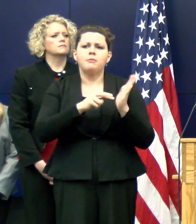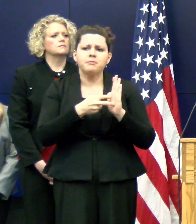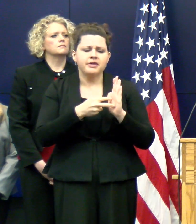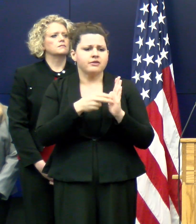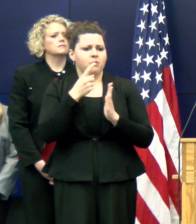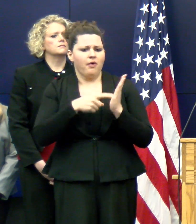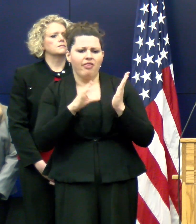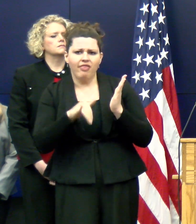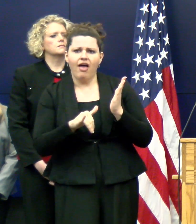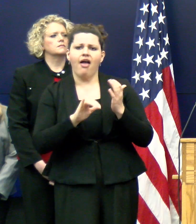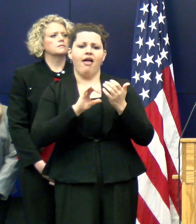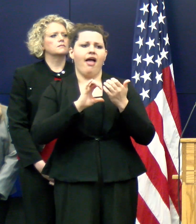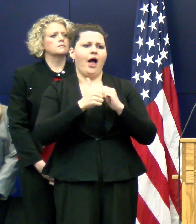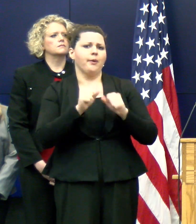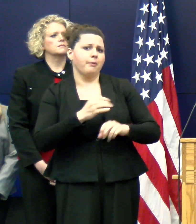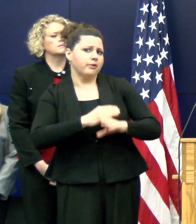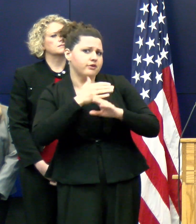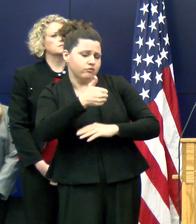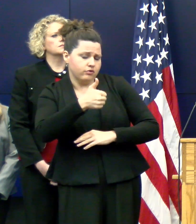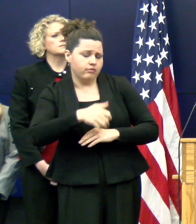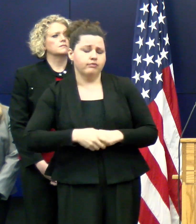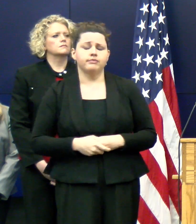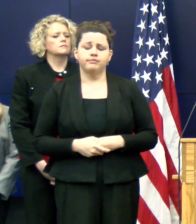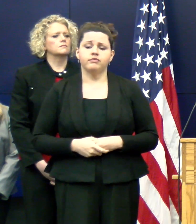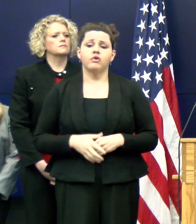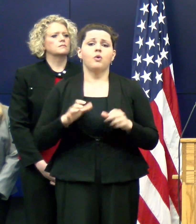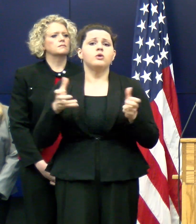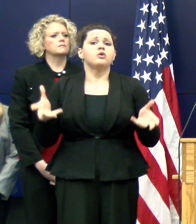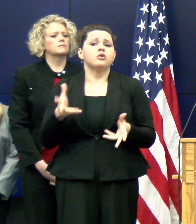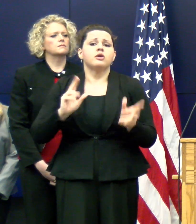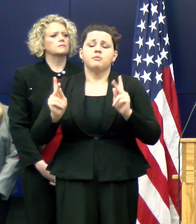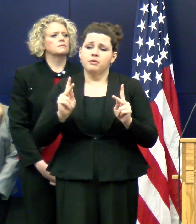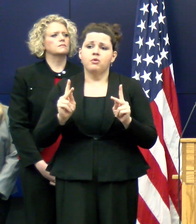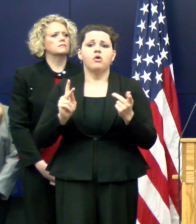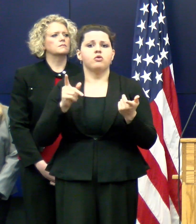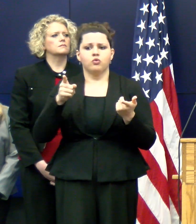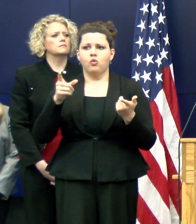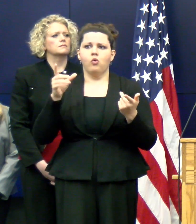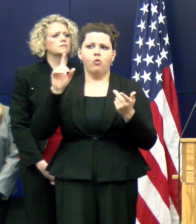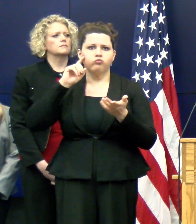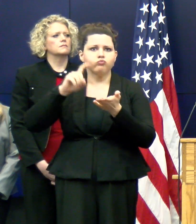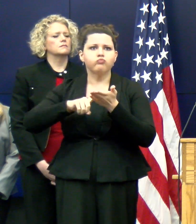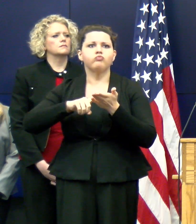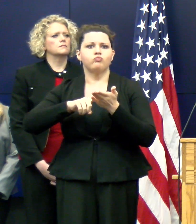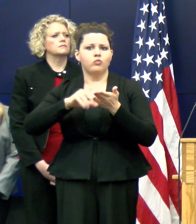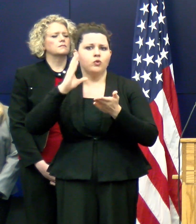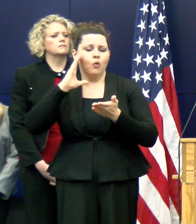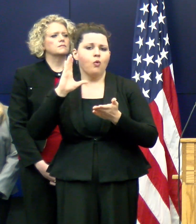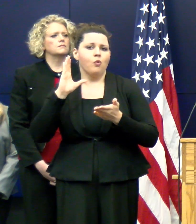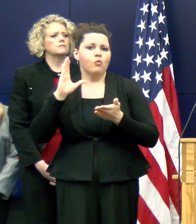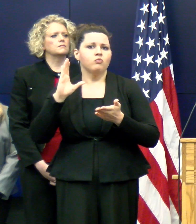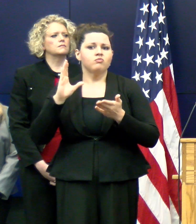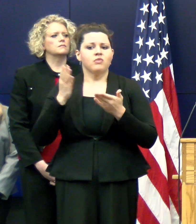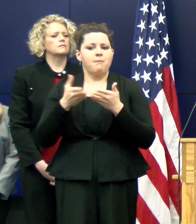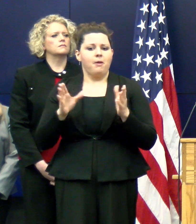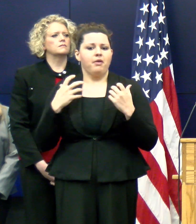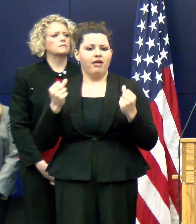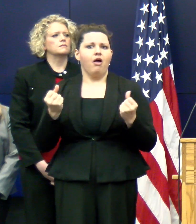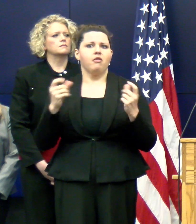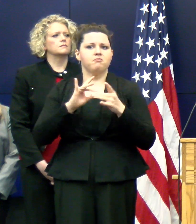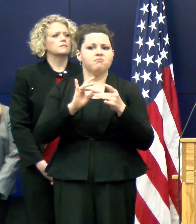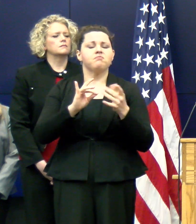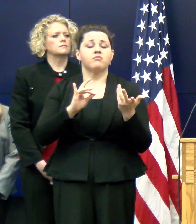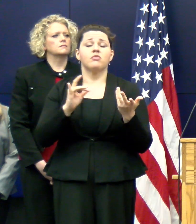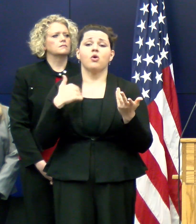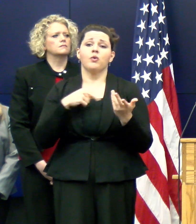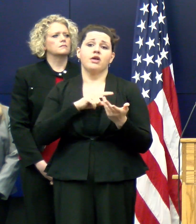protect themselves. We want to encourage the public to stay tuned to messages from public health. We're updating our COVID-19